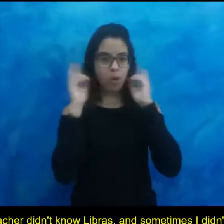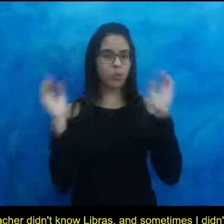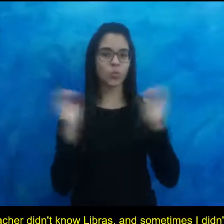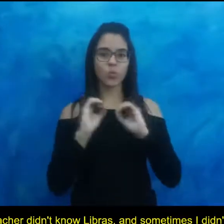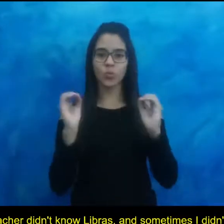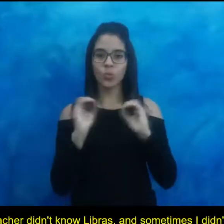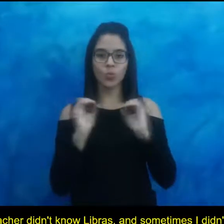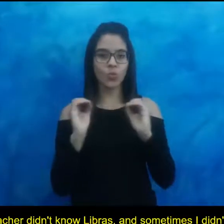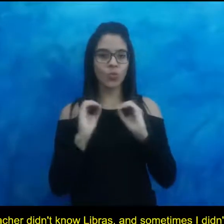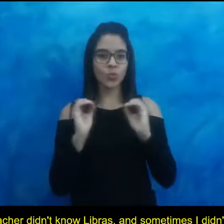was being taught.